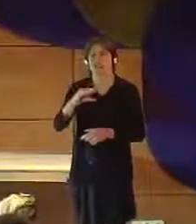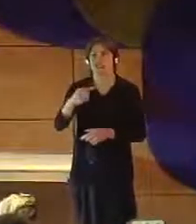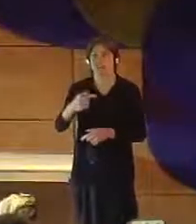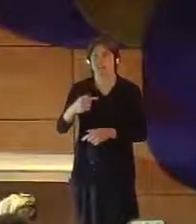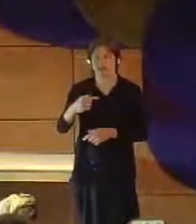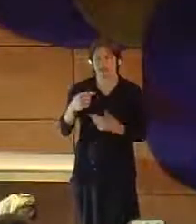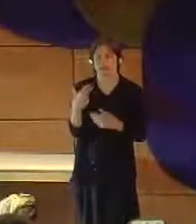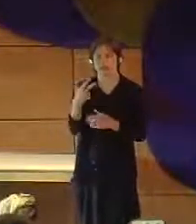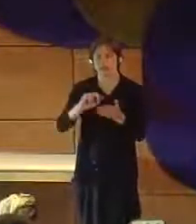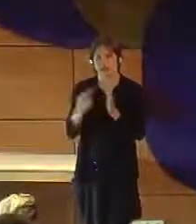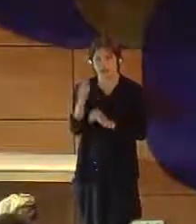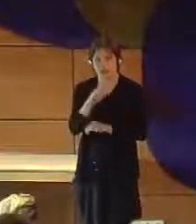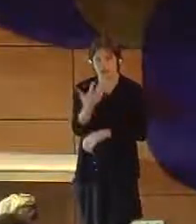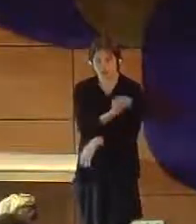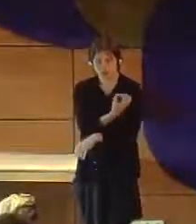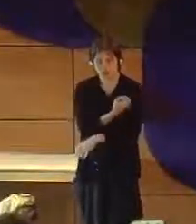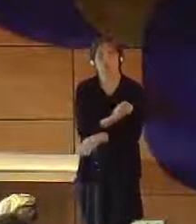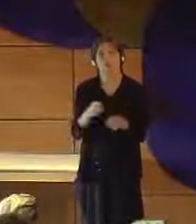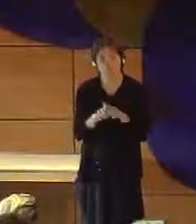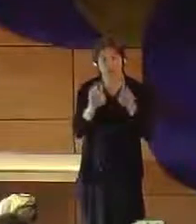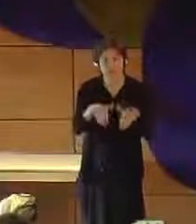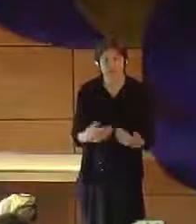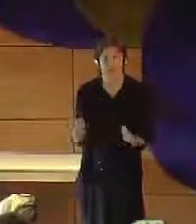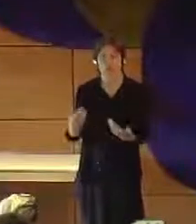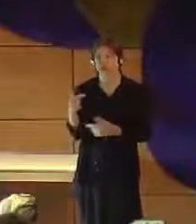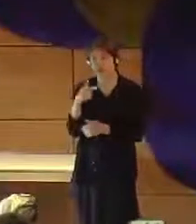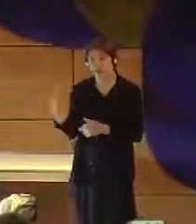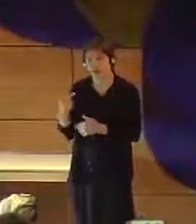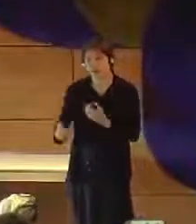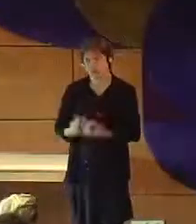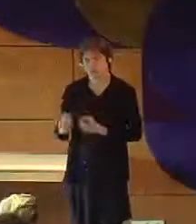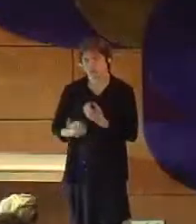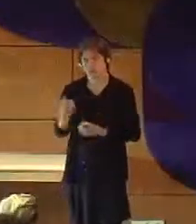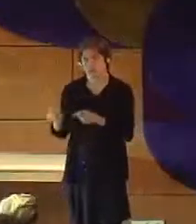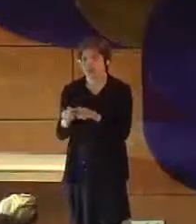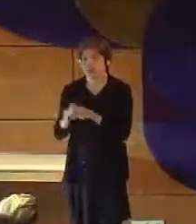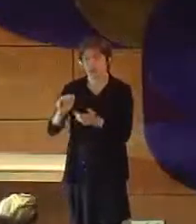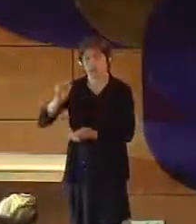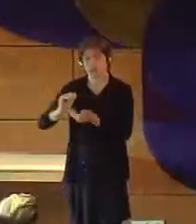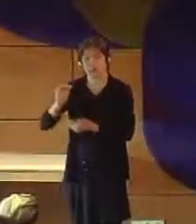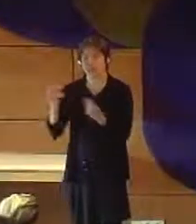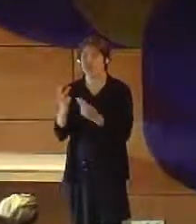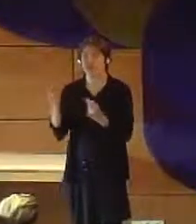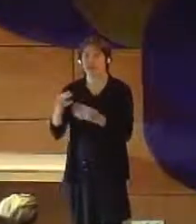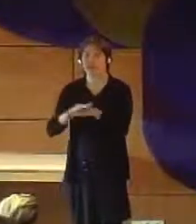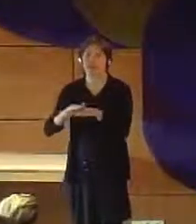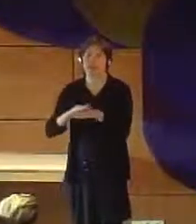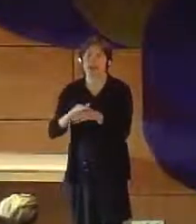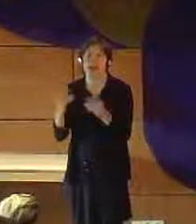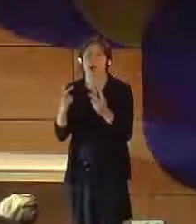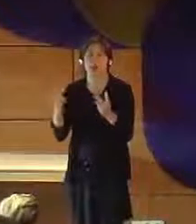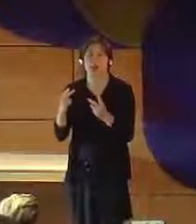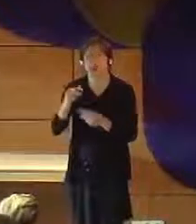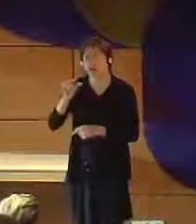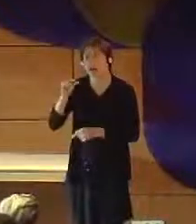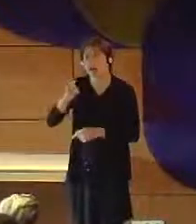same level of testosterone probably as having a gel or a capsule. It may improve your